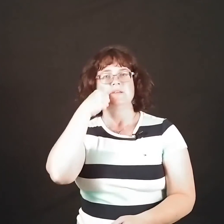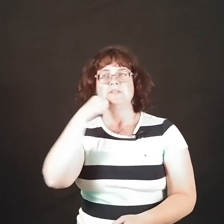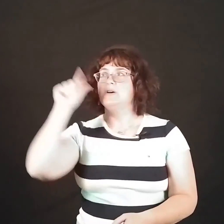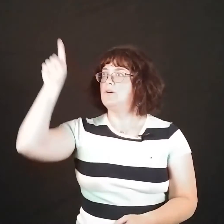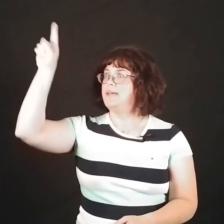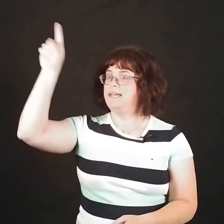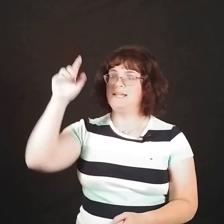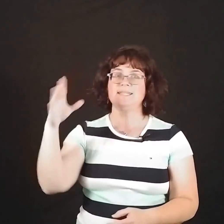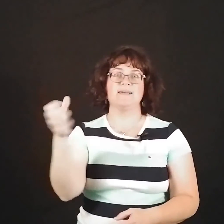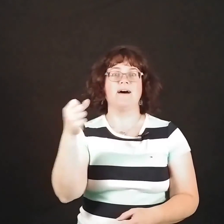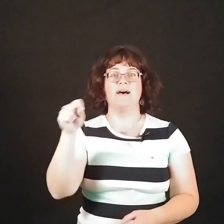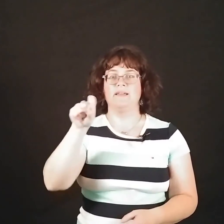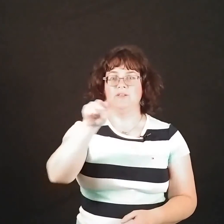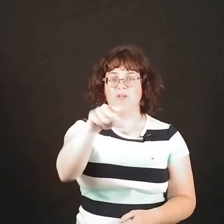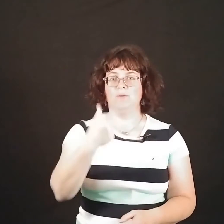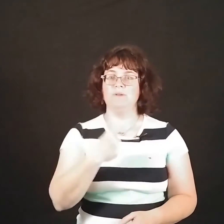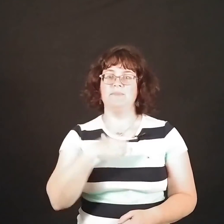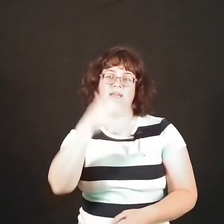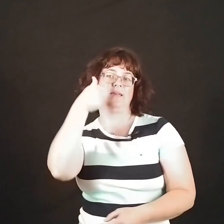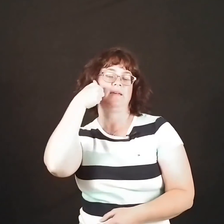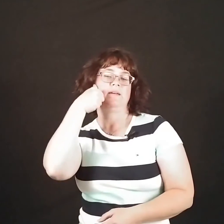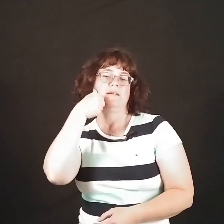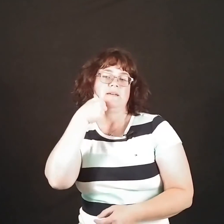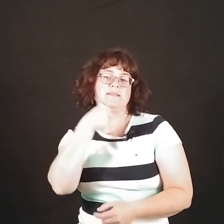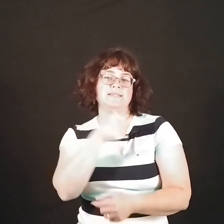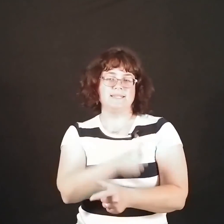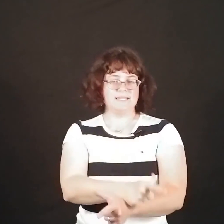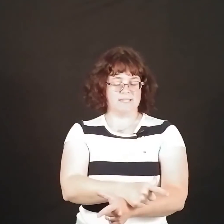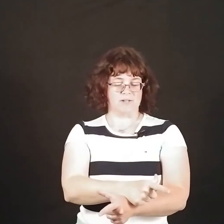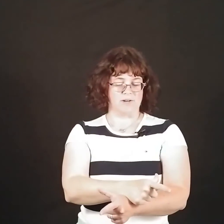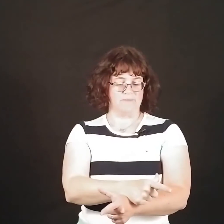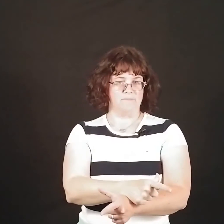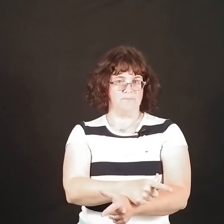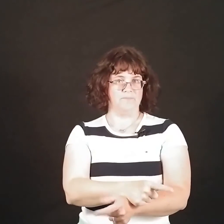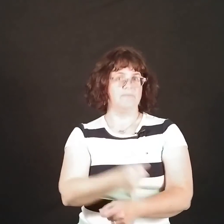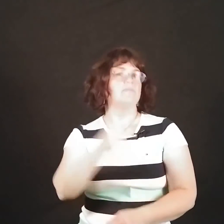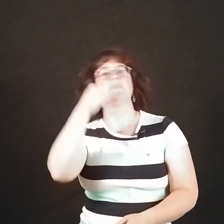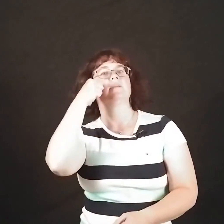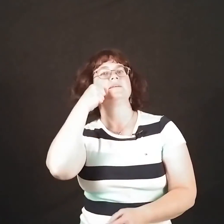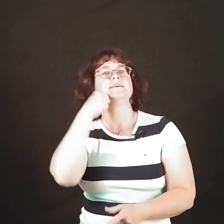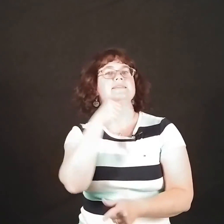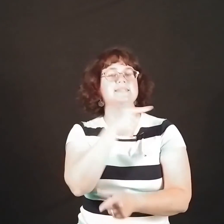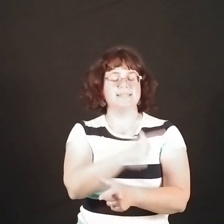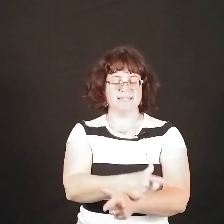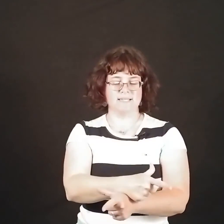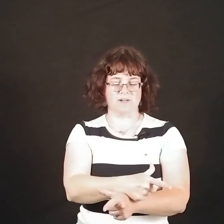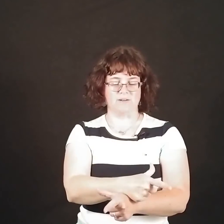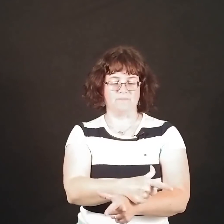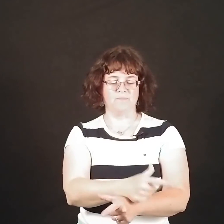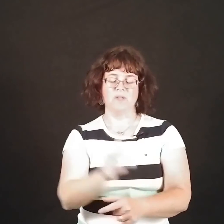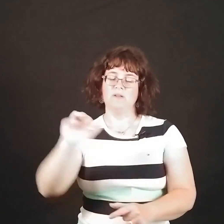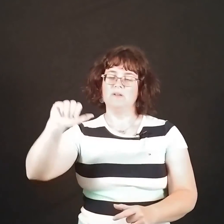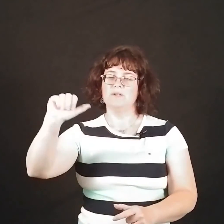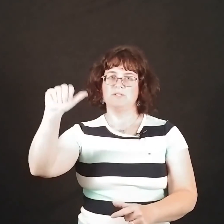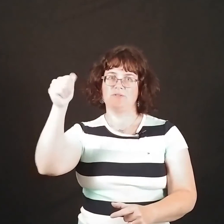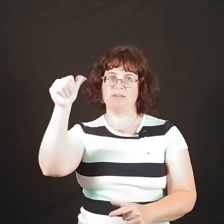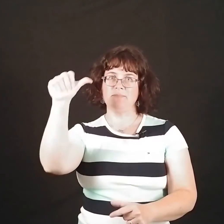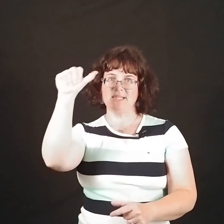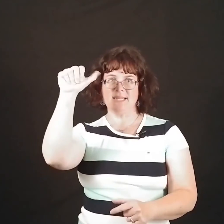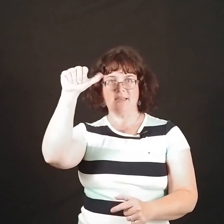So He's got you and me, sister. Sister. So your thumbs together,